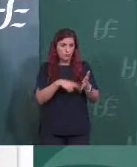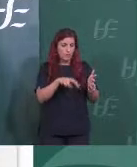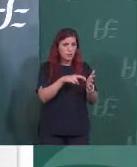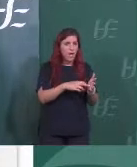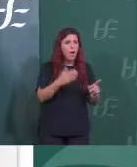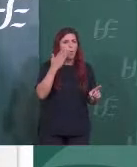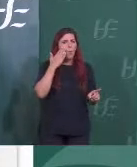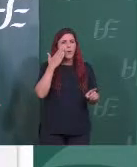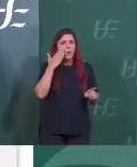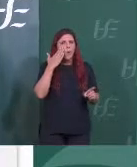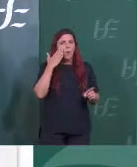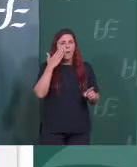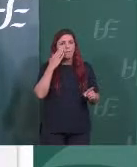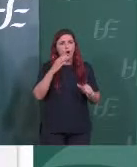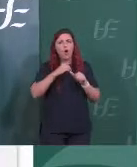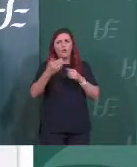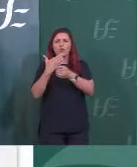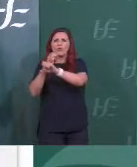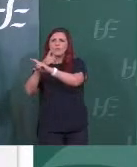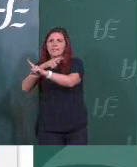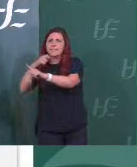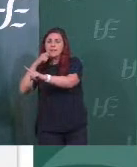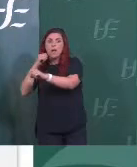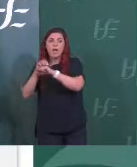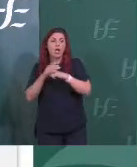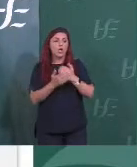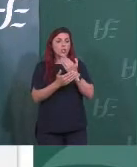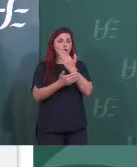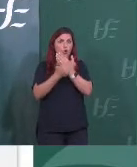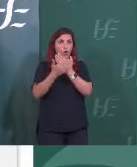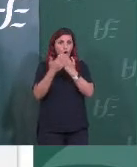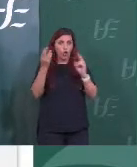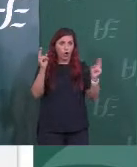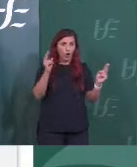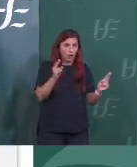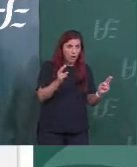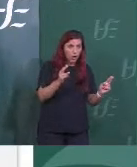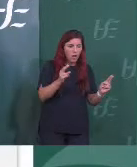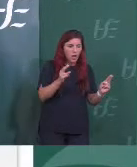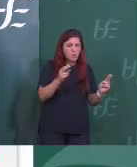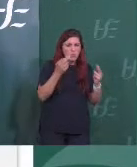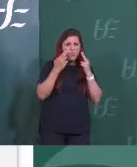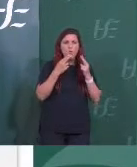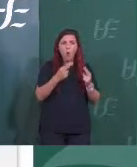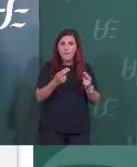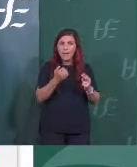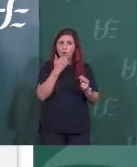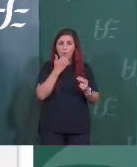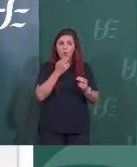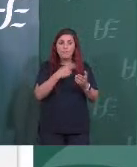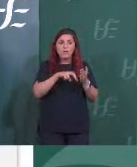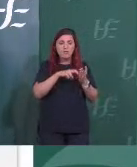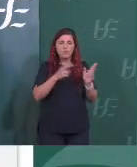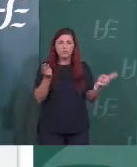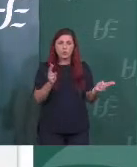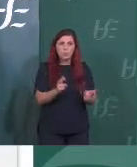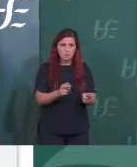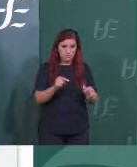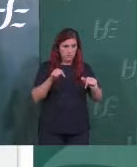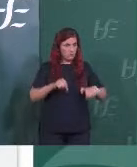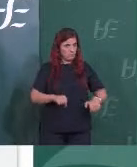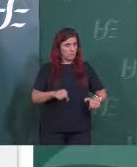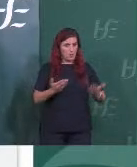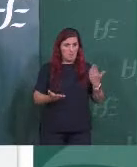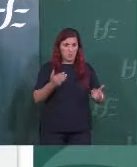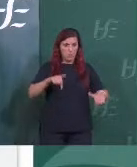tends to dip as you move down through age groups. We've consistently outperformed other countries in the older age ranges, and we must do all we can as we face this new